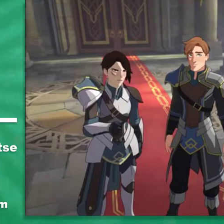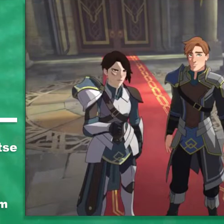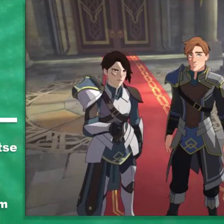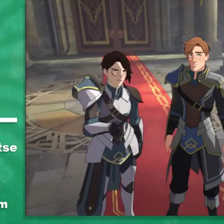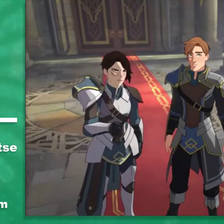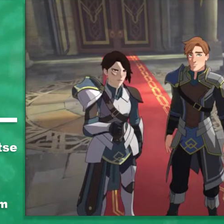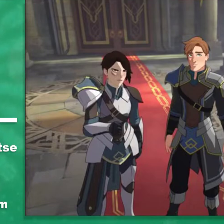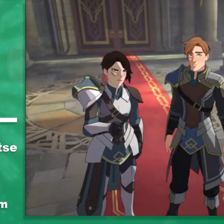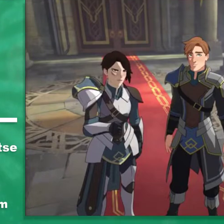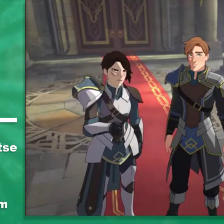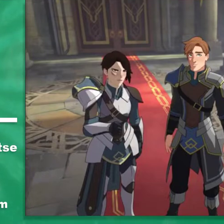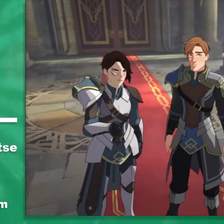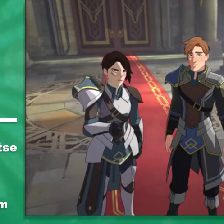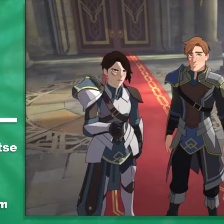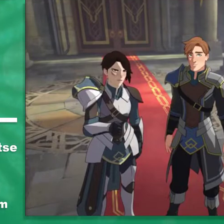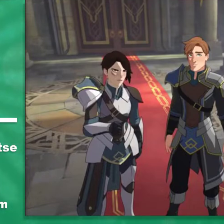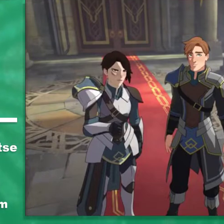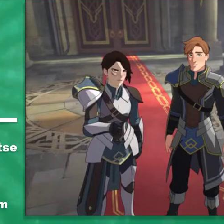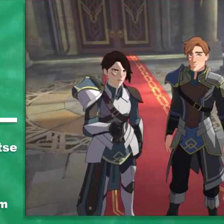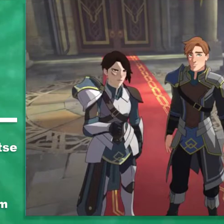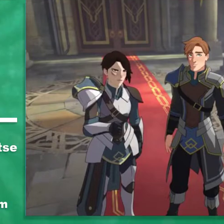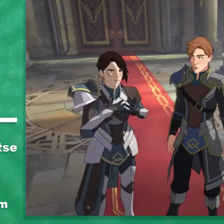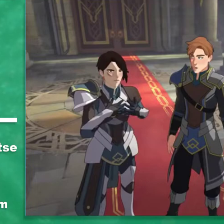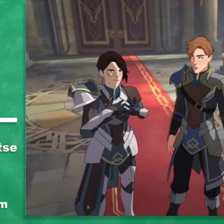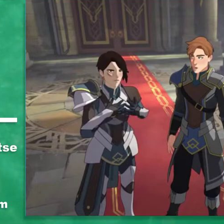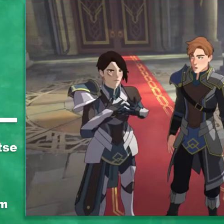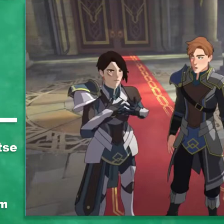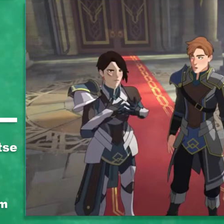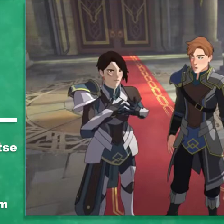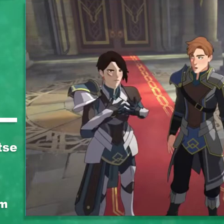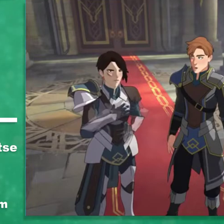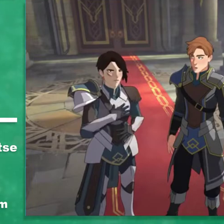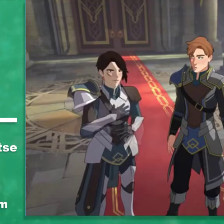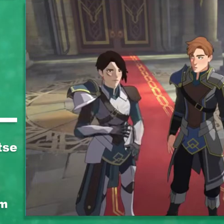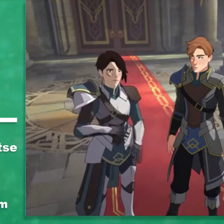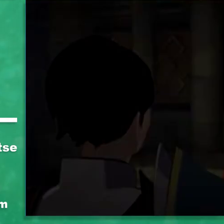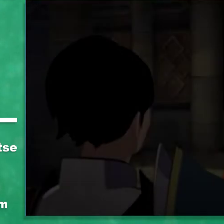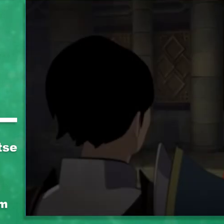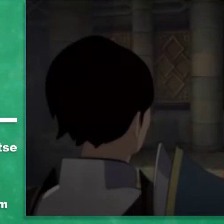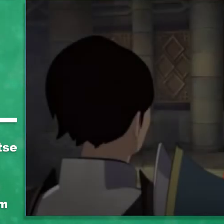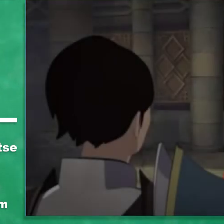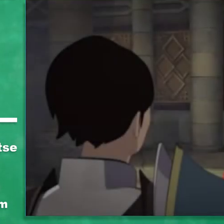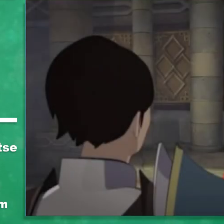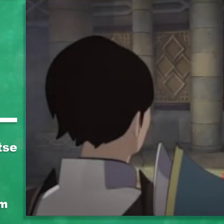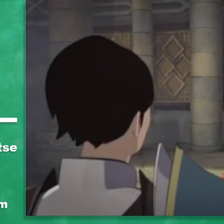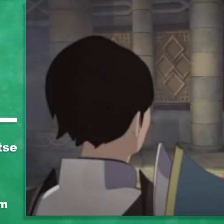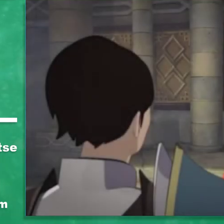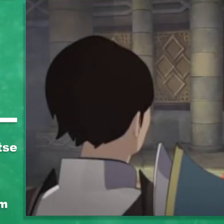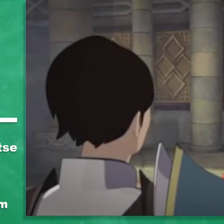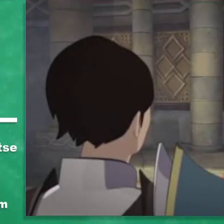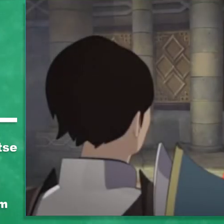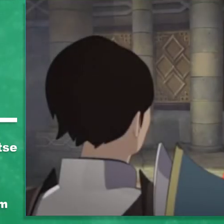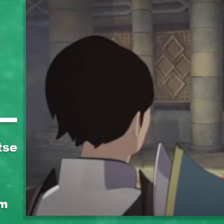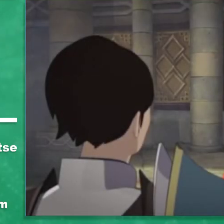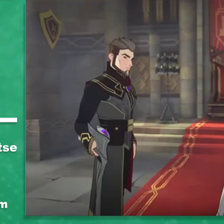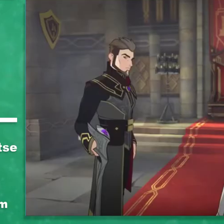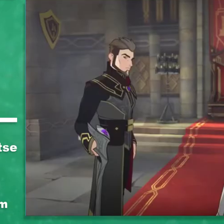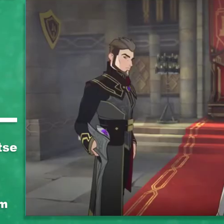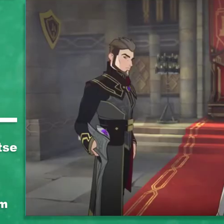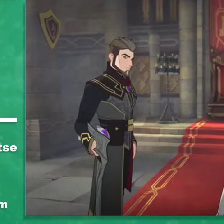Amaya is, so how is he, I just want to verify something real quick. How is Captain Ginger translating